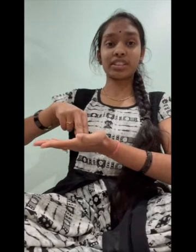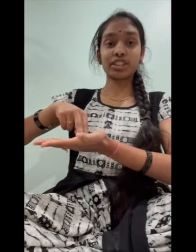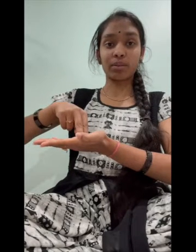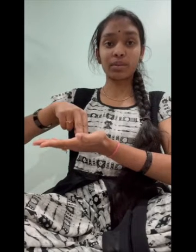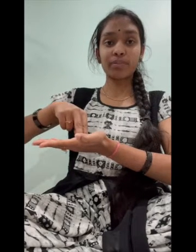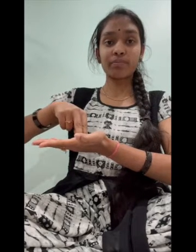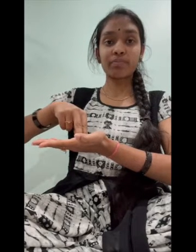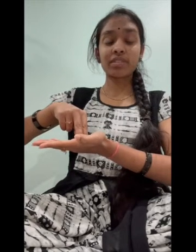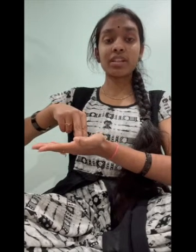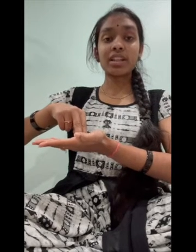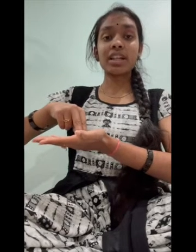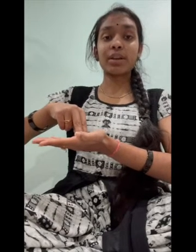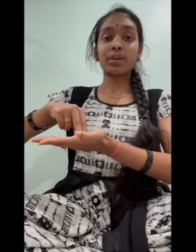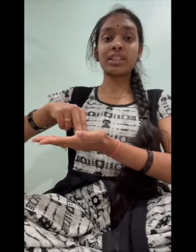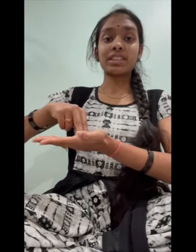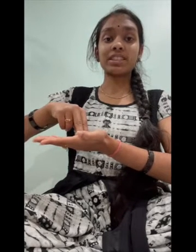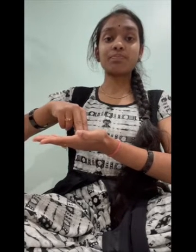jump. And when it's